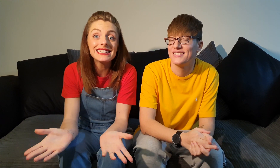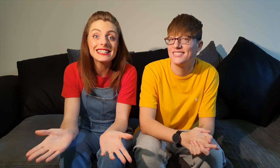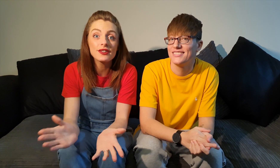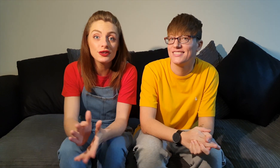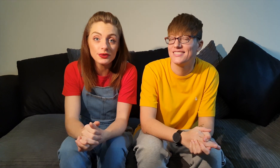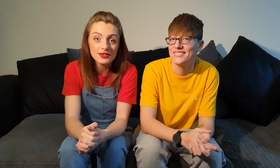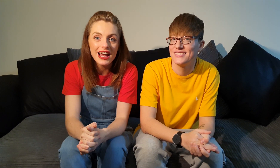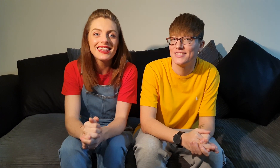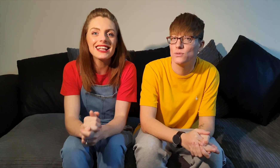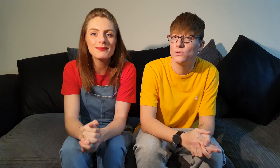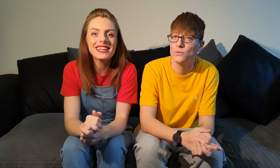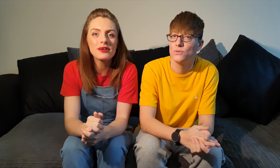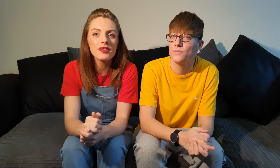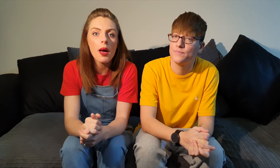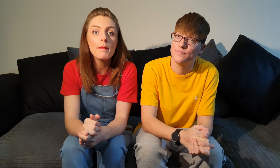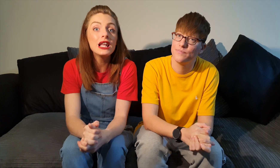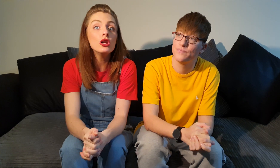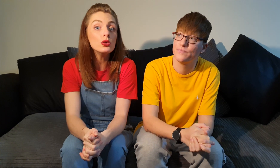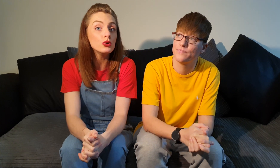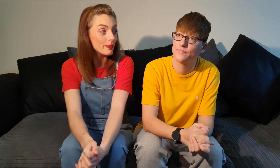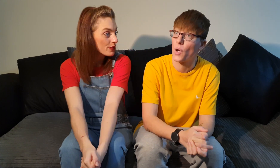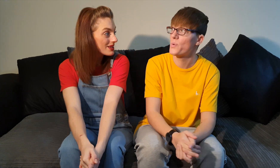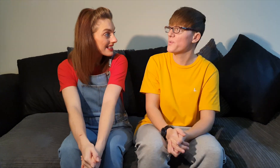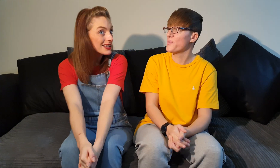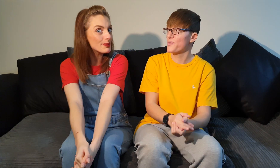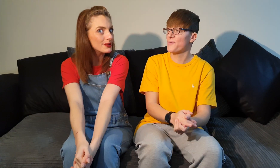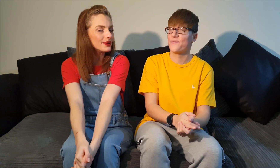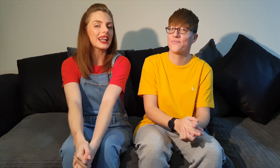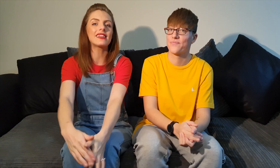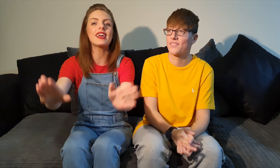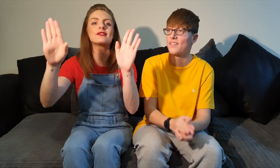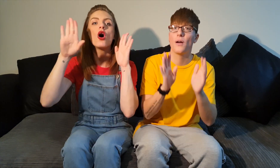need to use. Let's begin with balloon. We sign balloon like this.